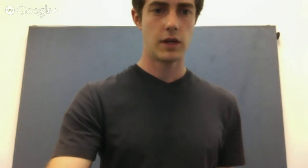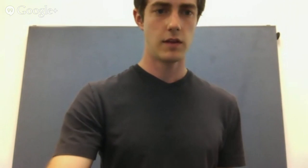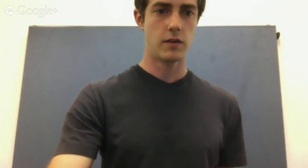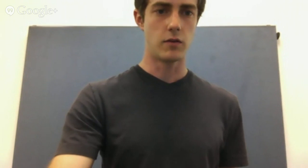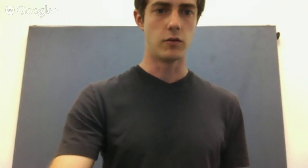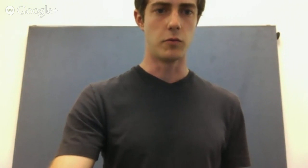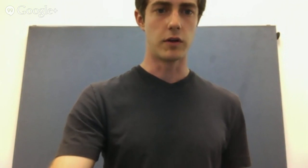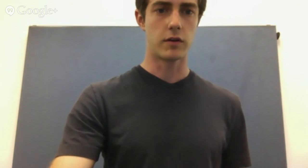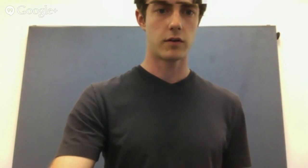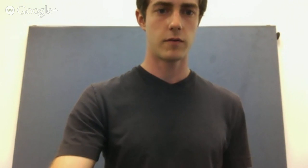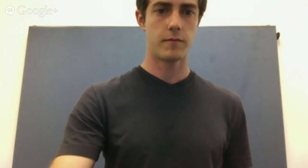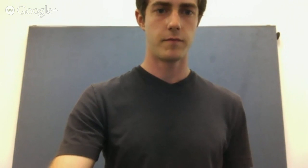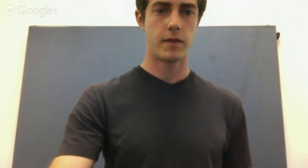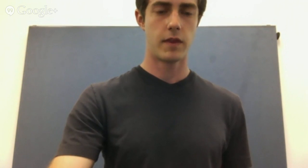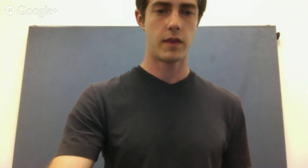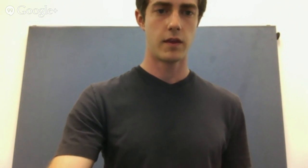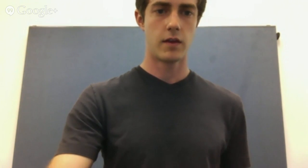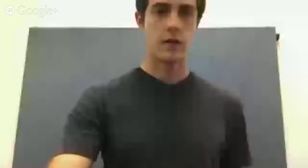And then the YouTube link.